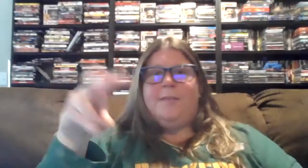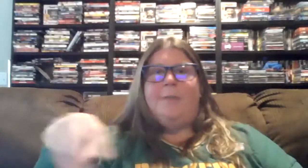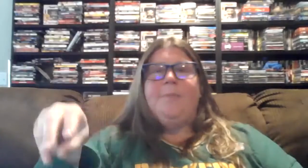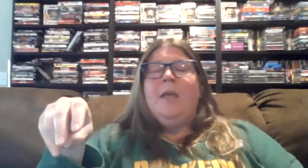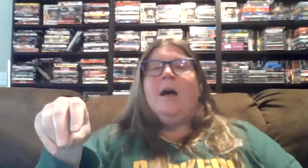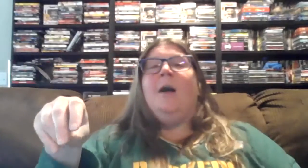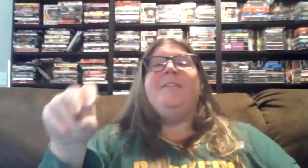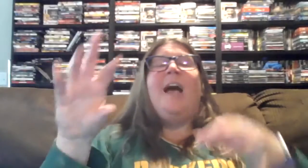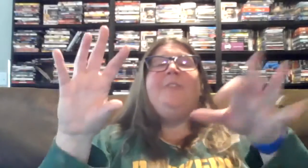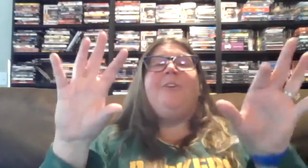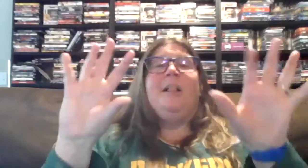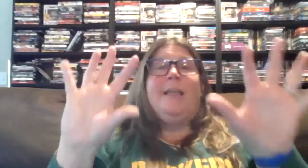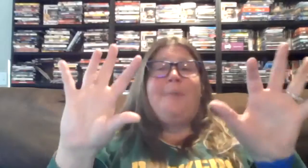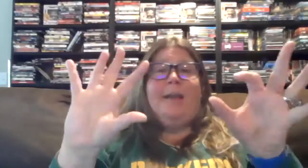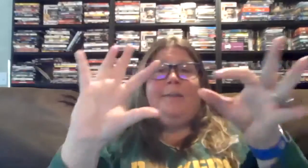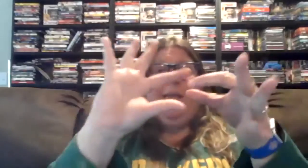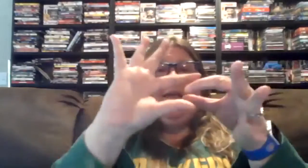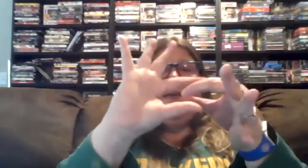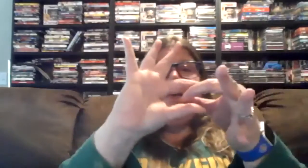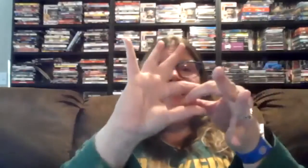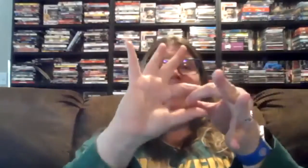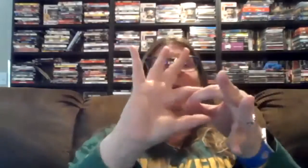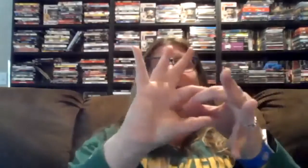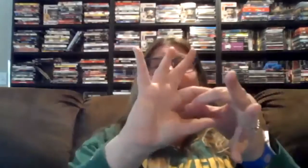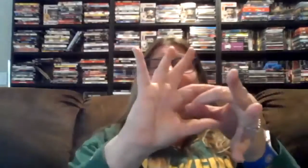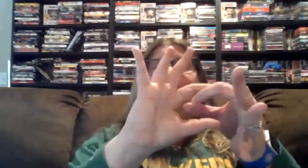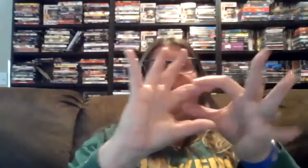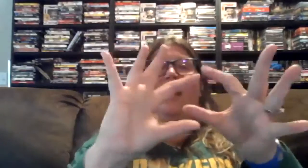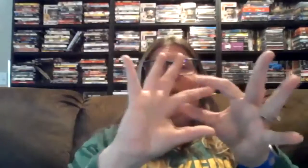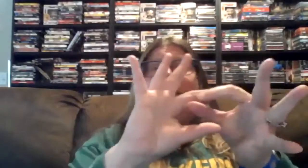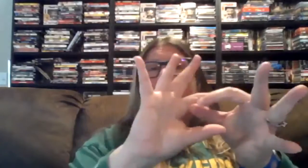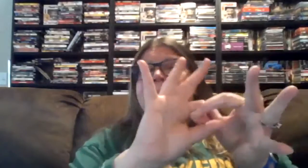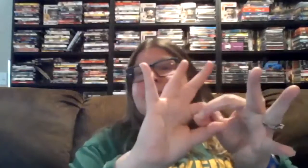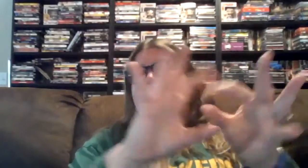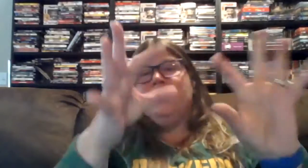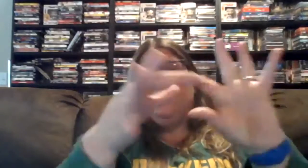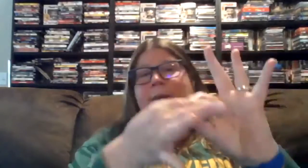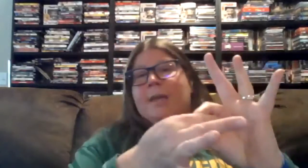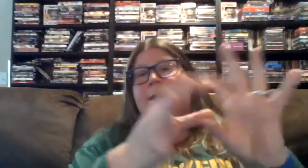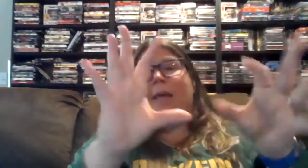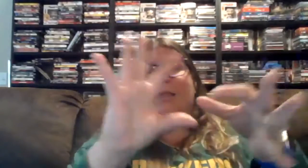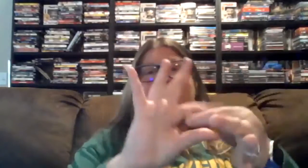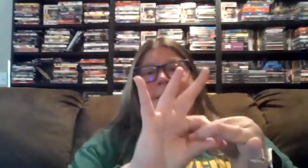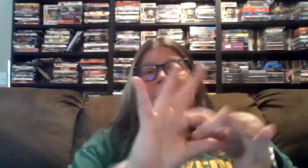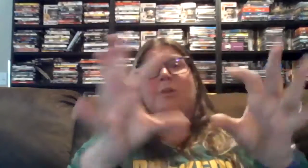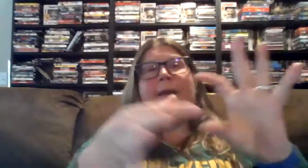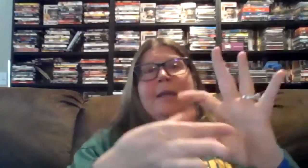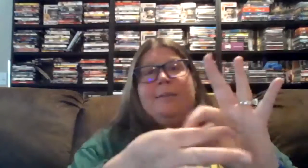that. The sign for Olympics is your hands going in like this, like the rings are